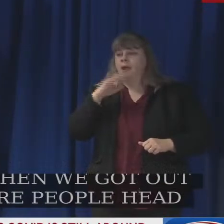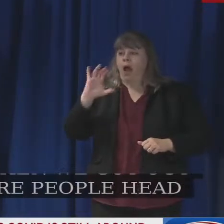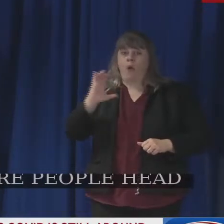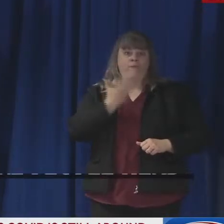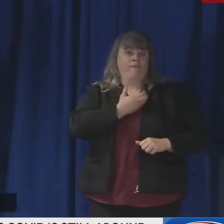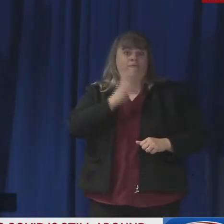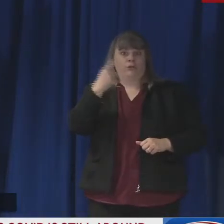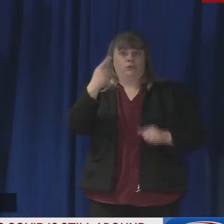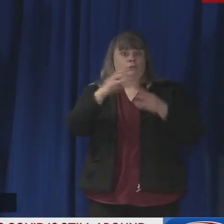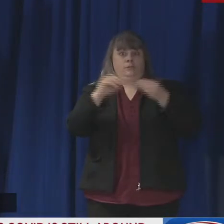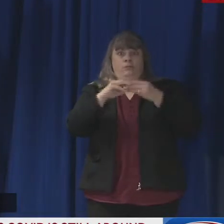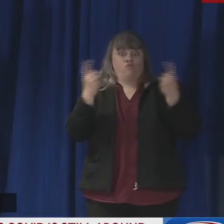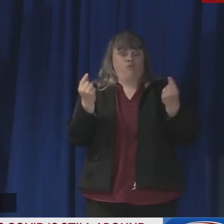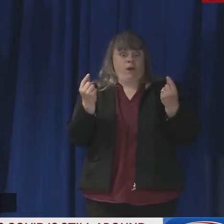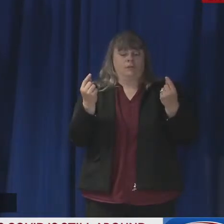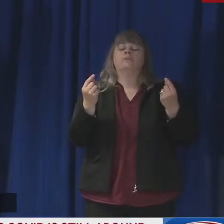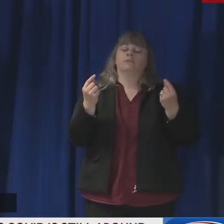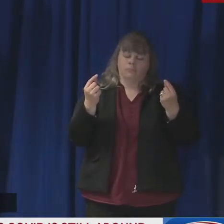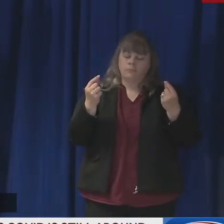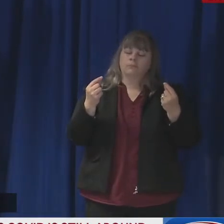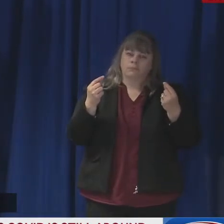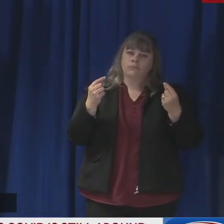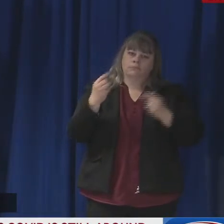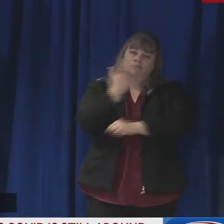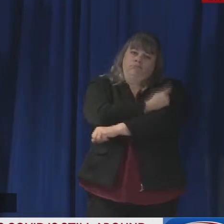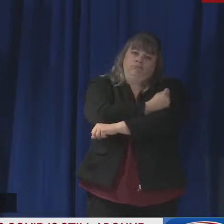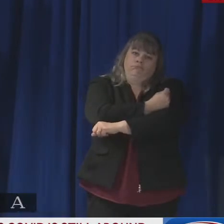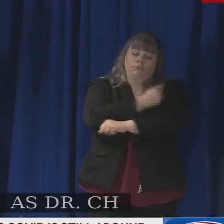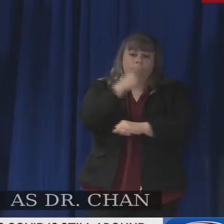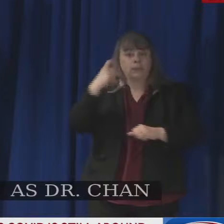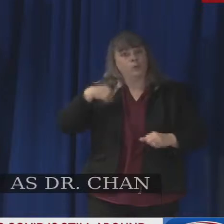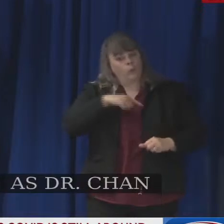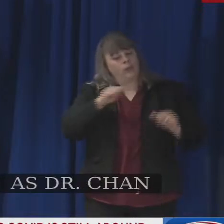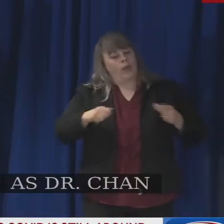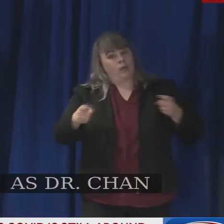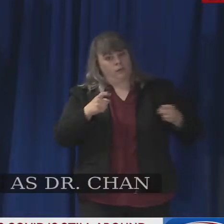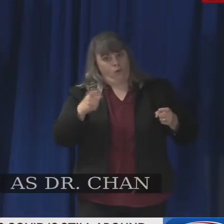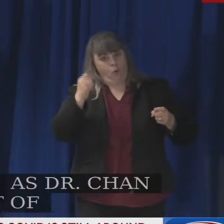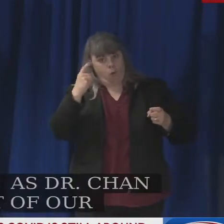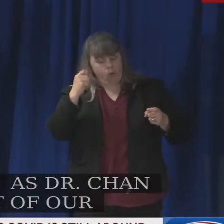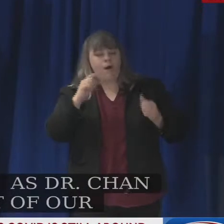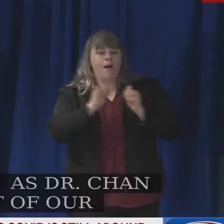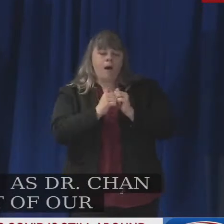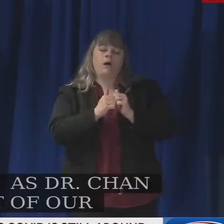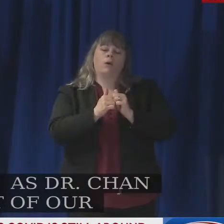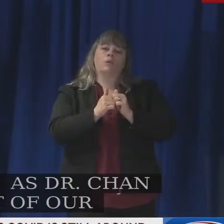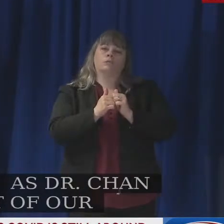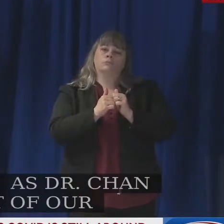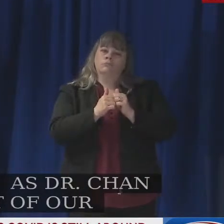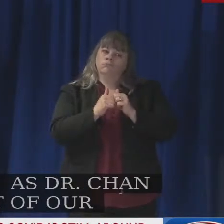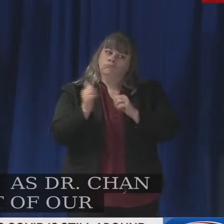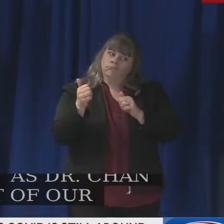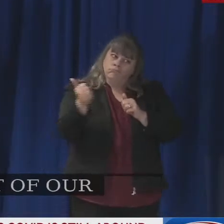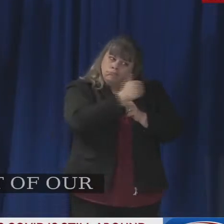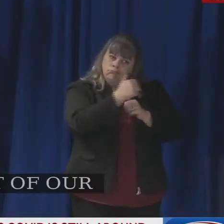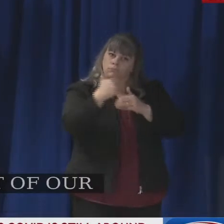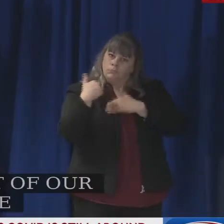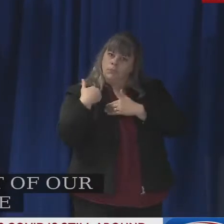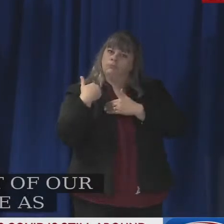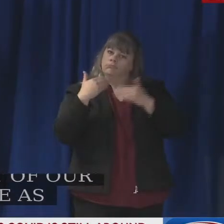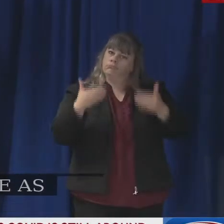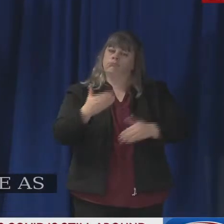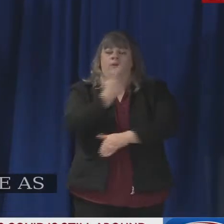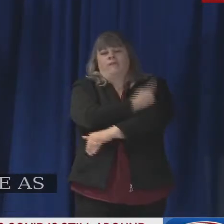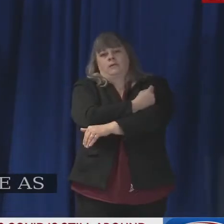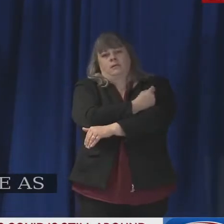is we have, as individuals, the ability to control this virus as we need to. But we all have that individual responsibility to take that on ourselves and